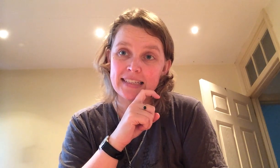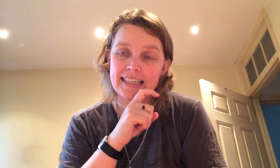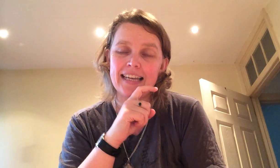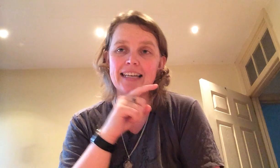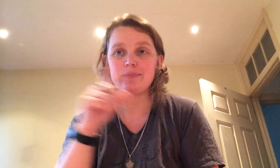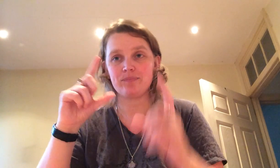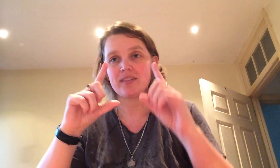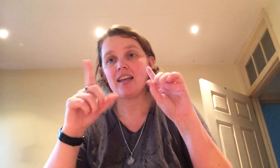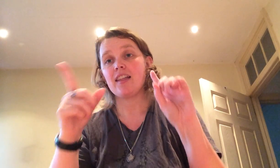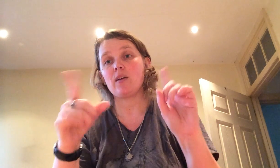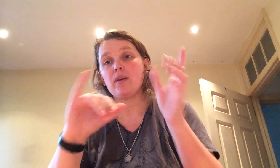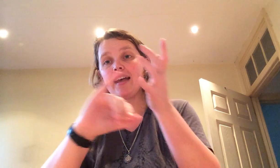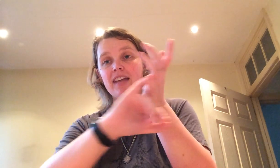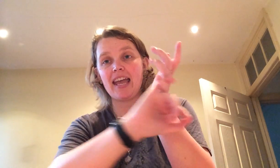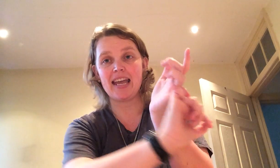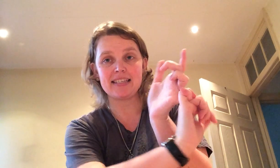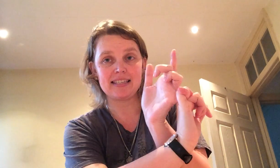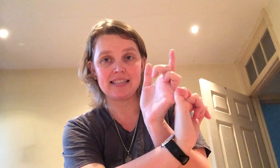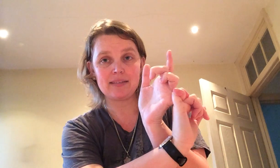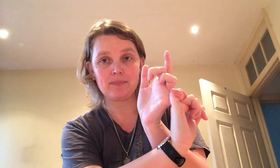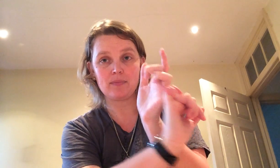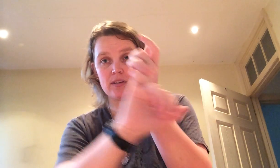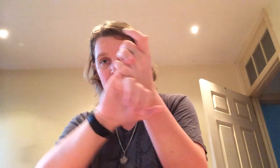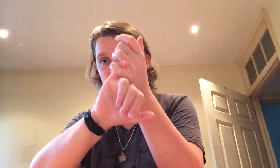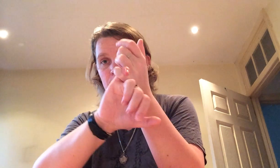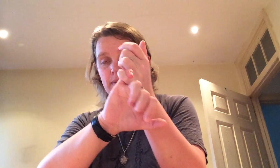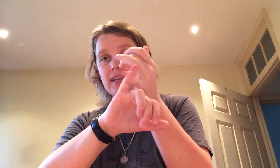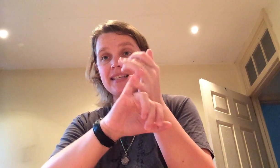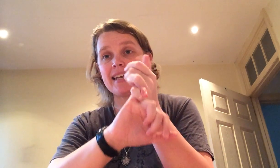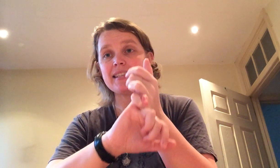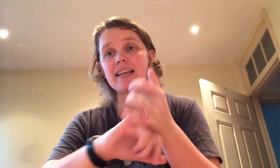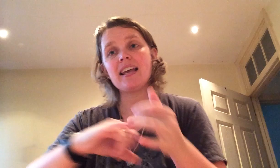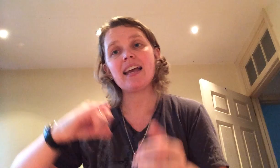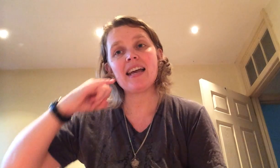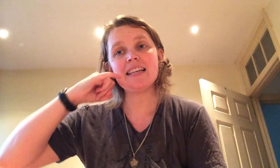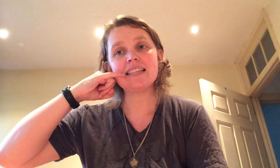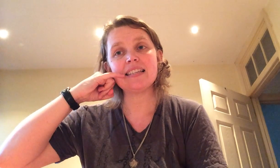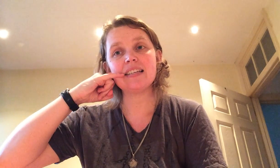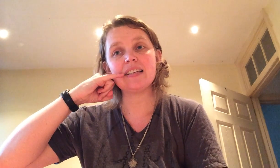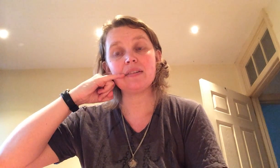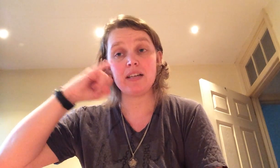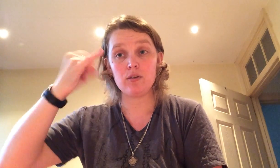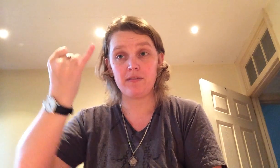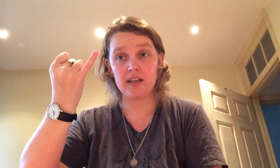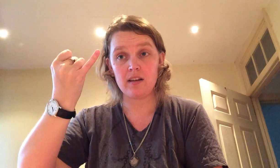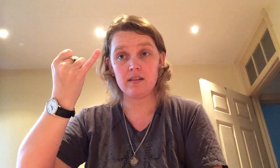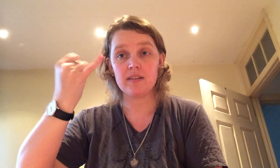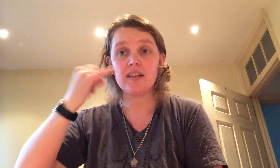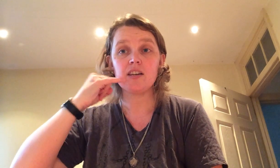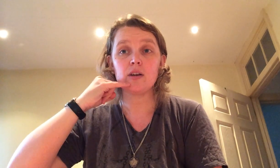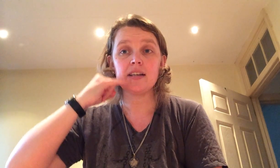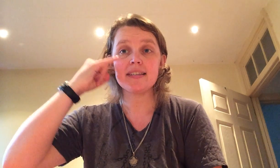Okay. Then we have S with your 2 little pinkies. S, and it's little finger going